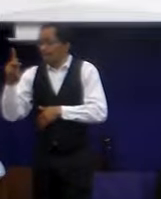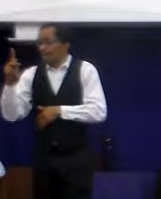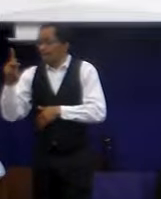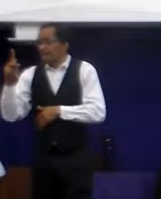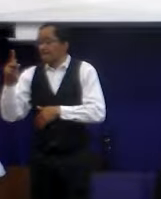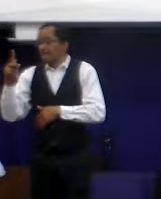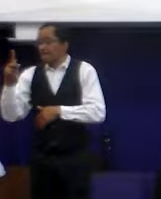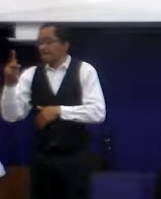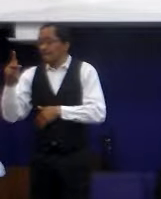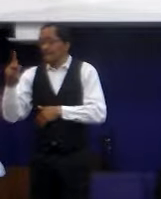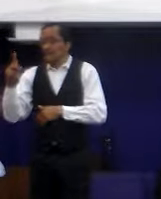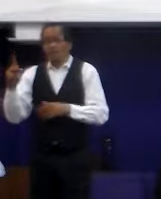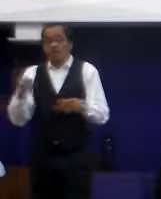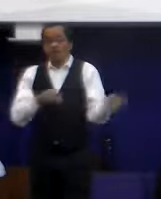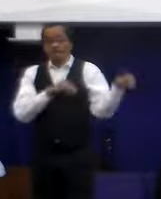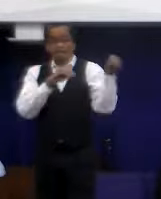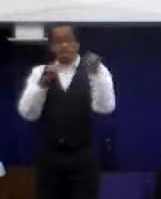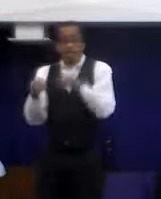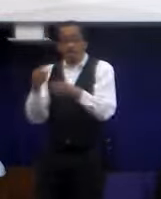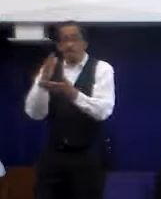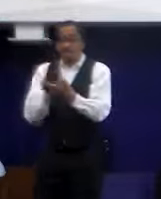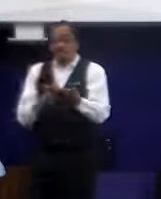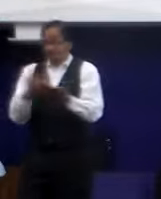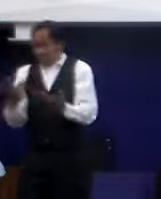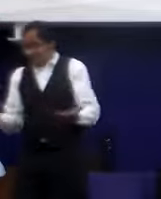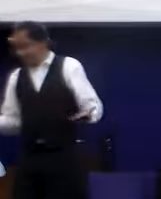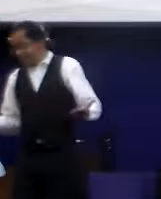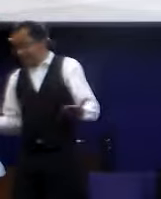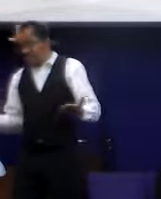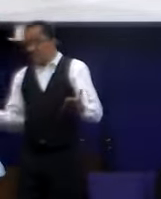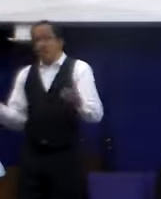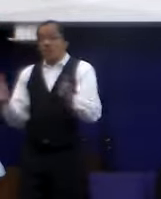when we jump into something without God's endorsement.